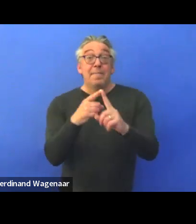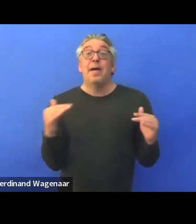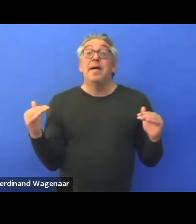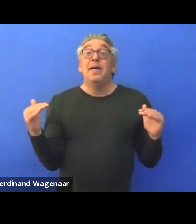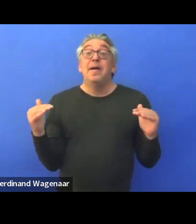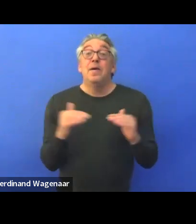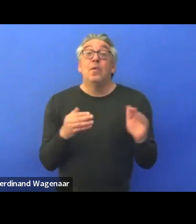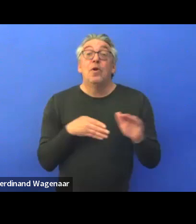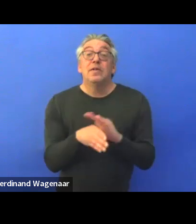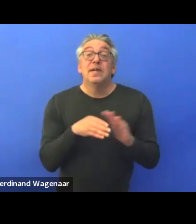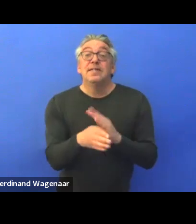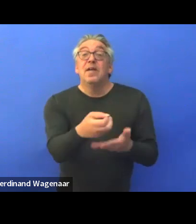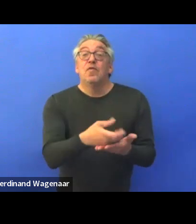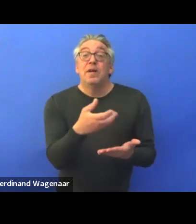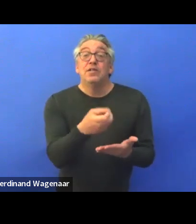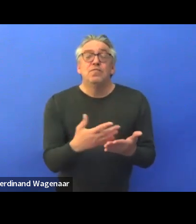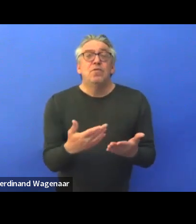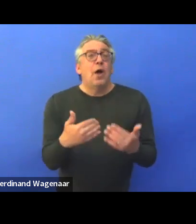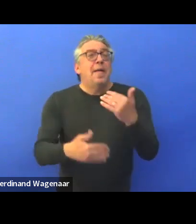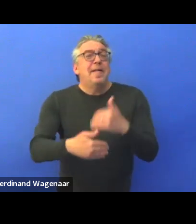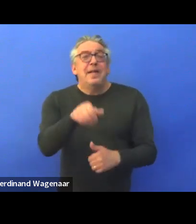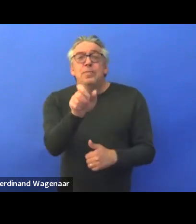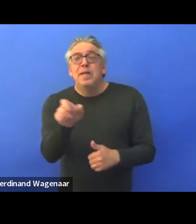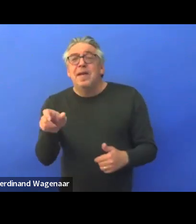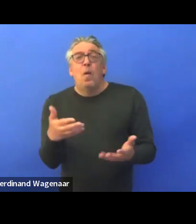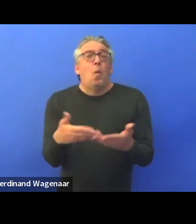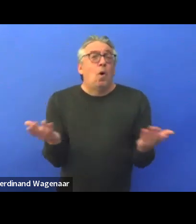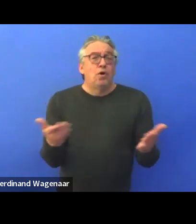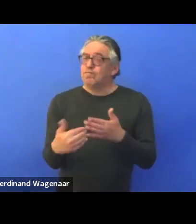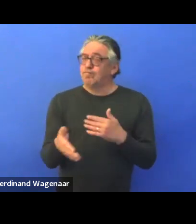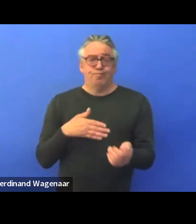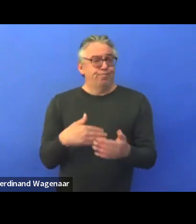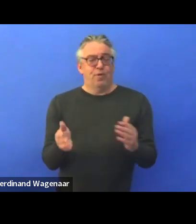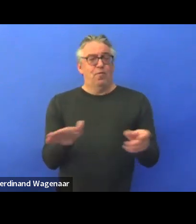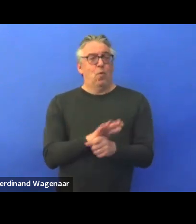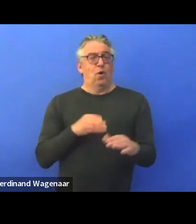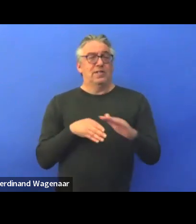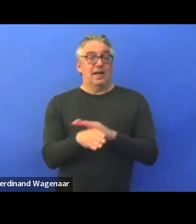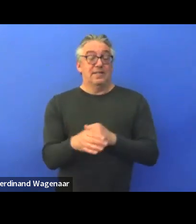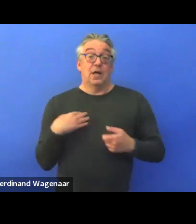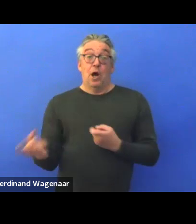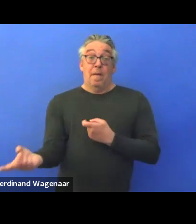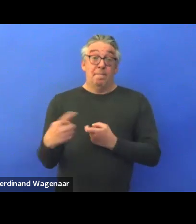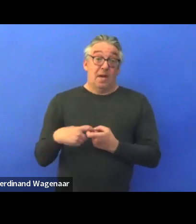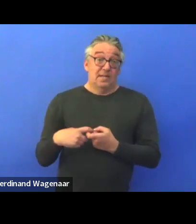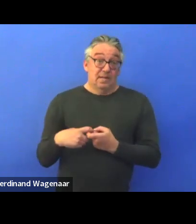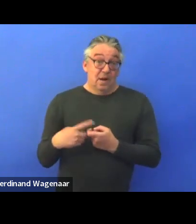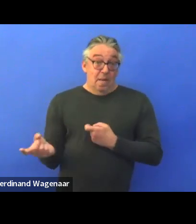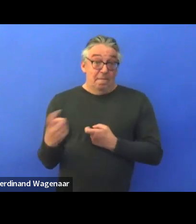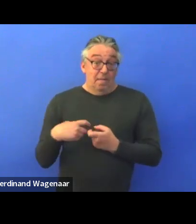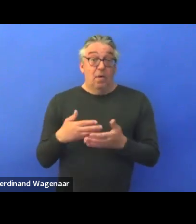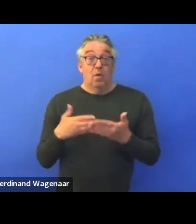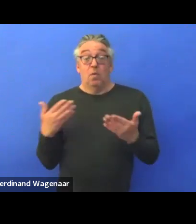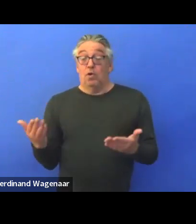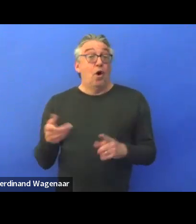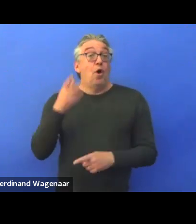knowledge regardless of disability. And the members of our organization include special libraries for visually